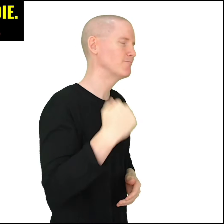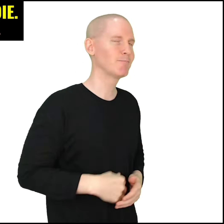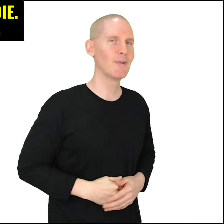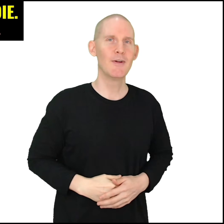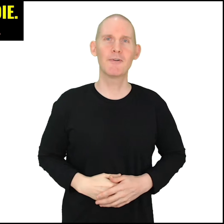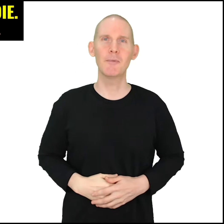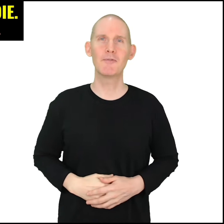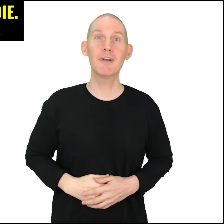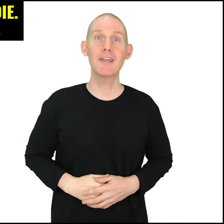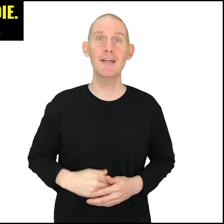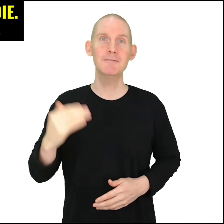From the front again.